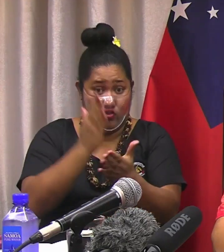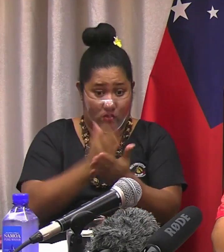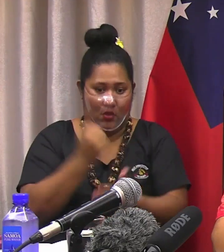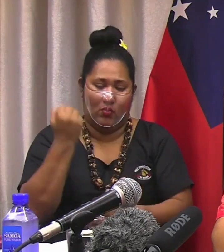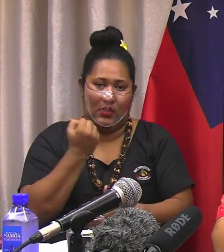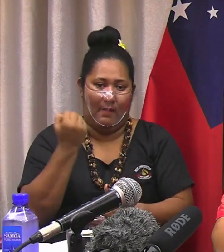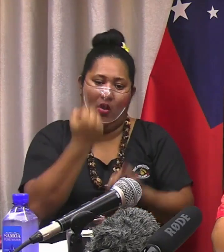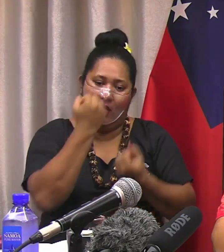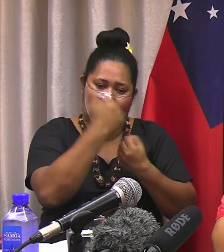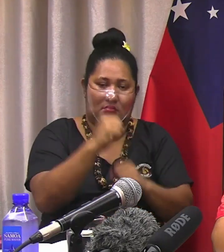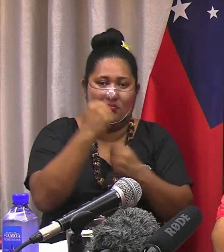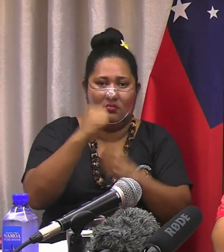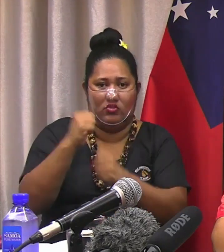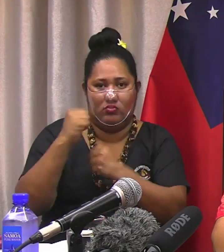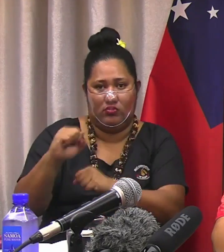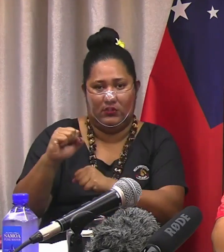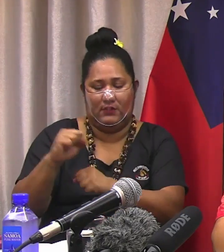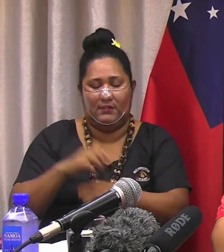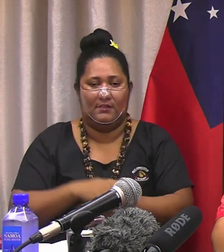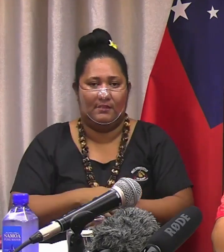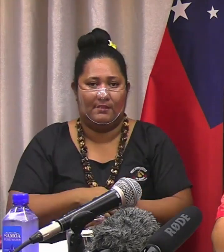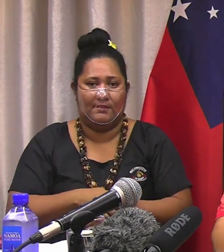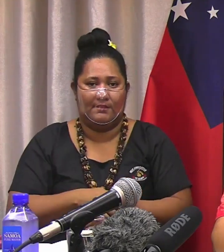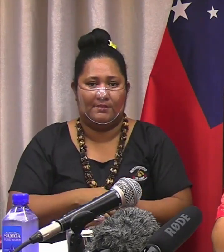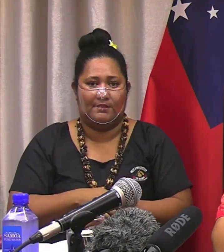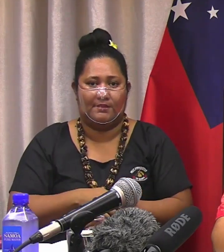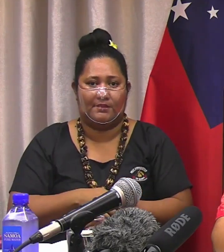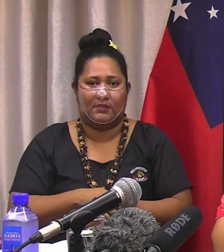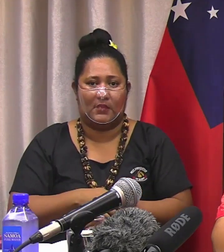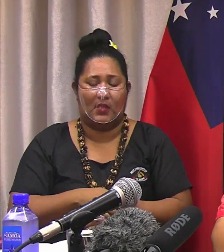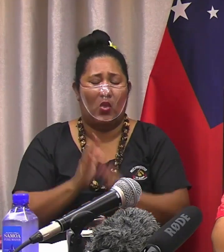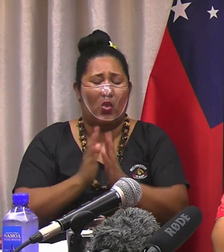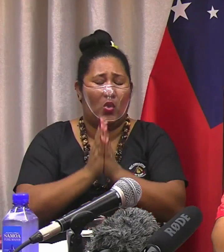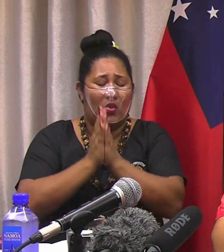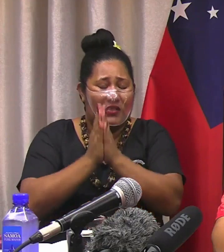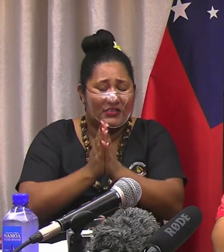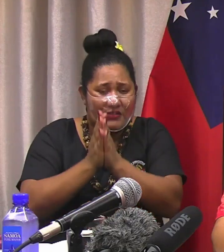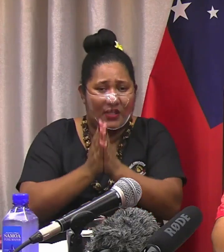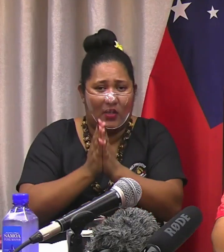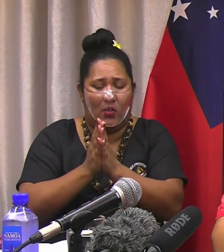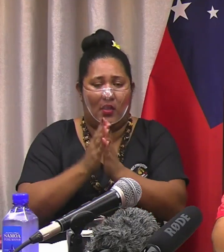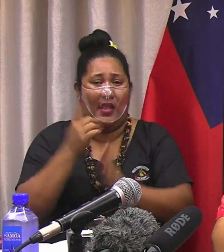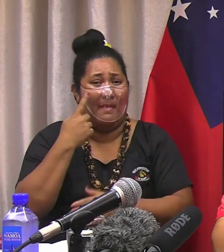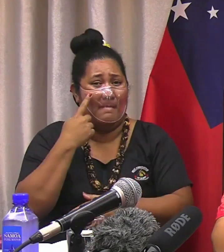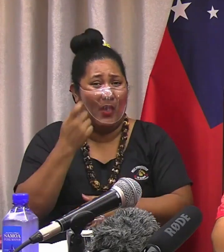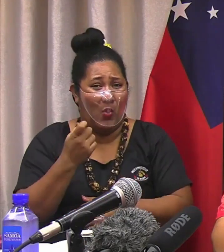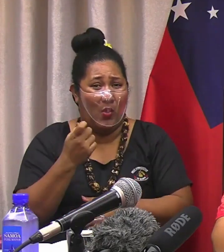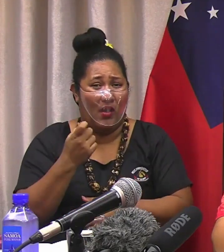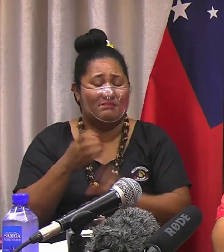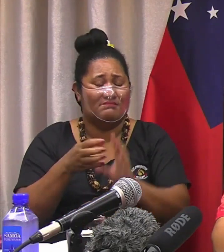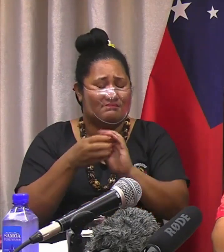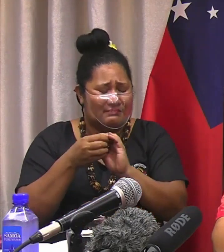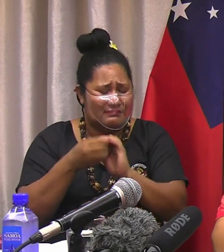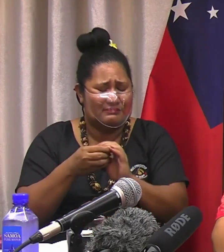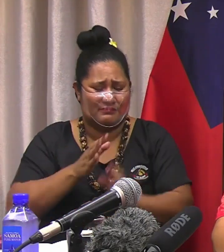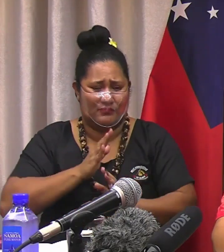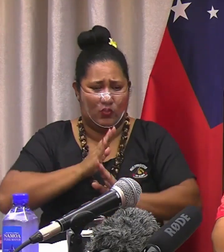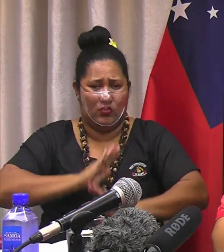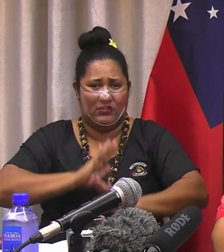pea si o tātou watunu. O le tatalo ia maua ia mau pea le to